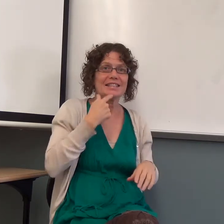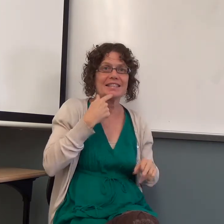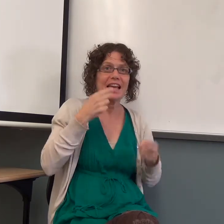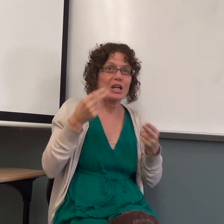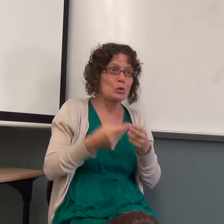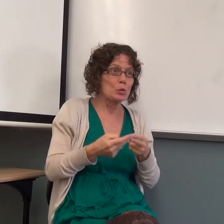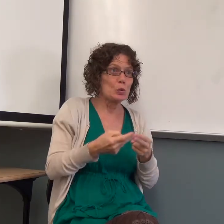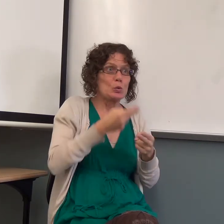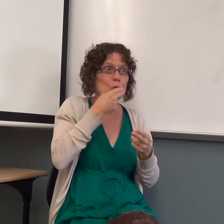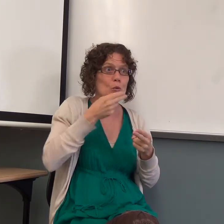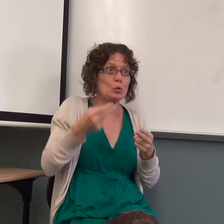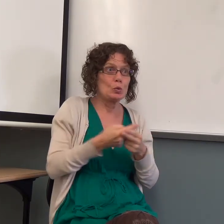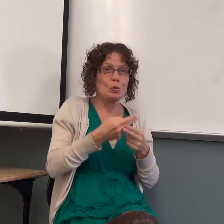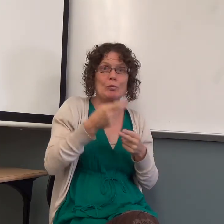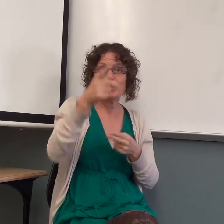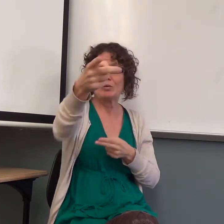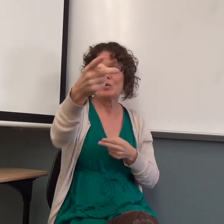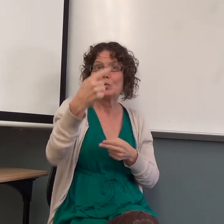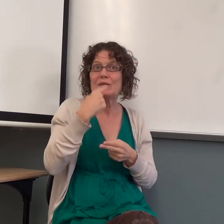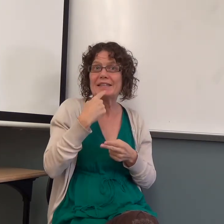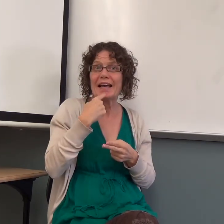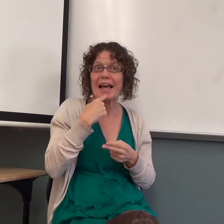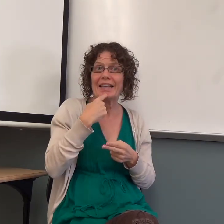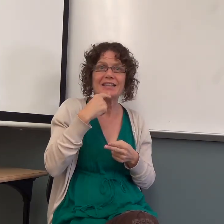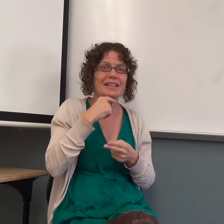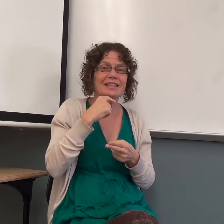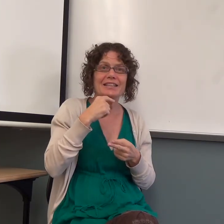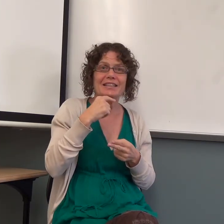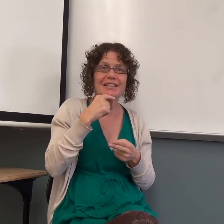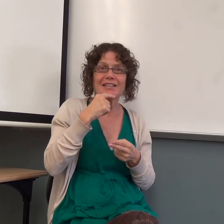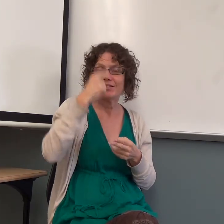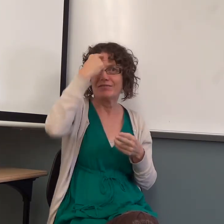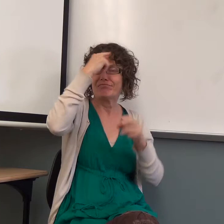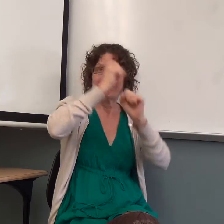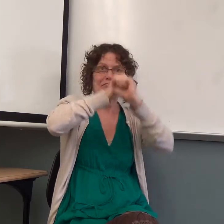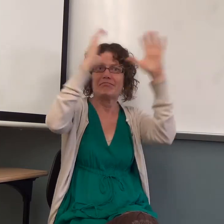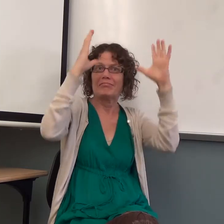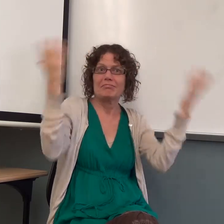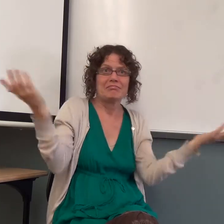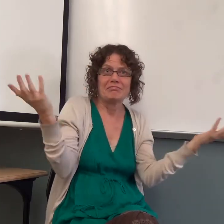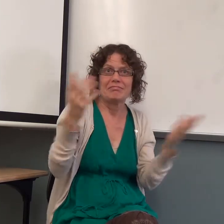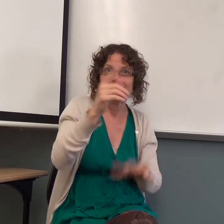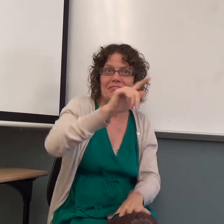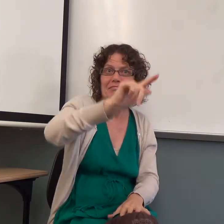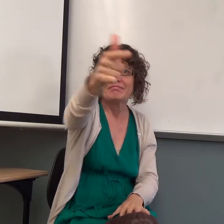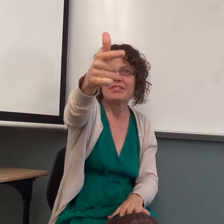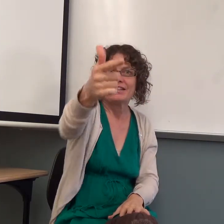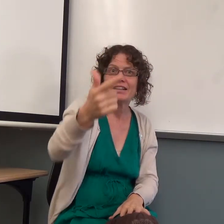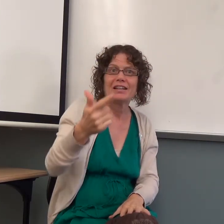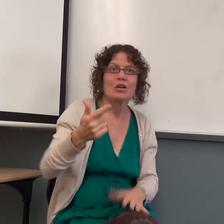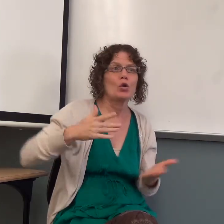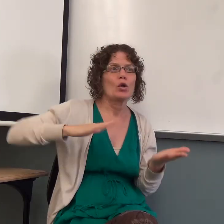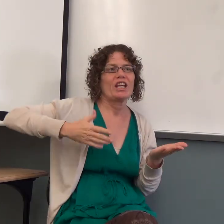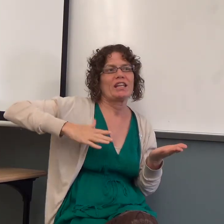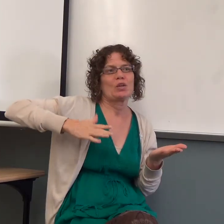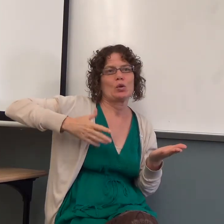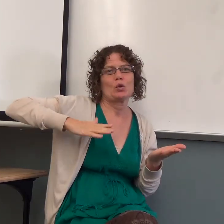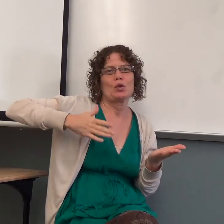first word you say. First word comes to mind. Don't overthink it. Just the first thing that pops into your head. Cooking. Cooking. Okay?